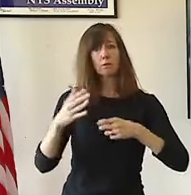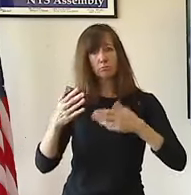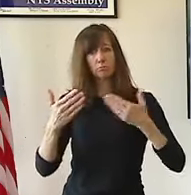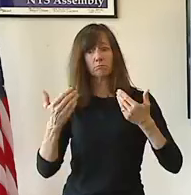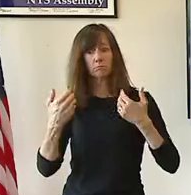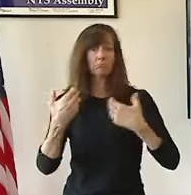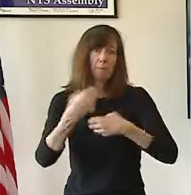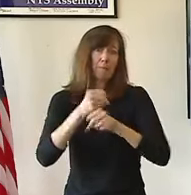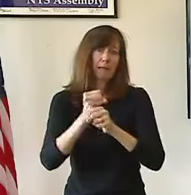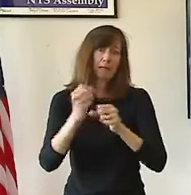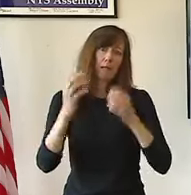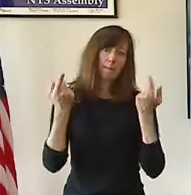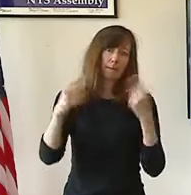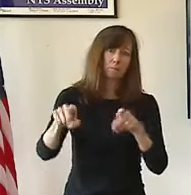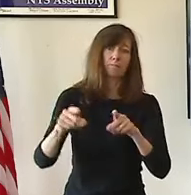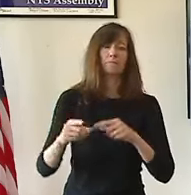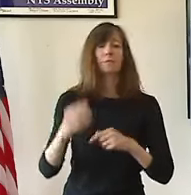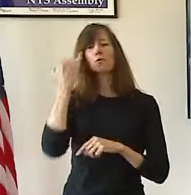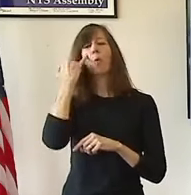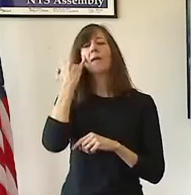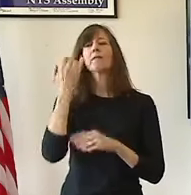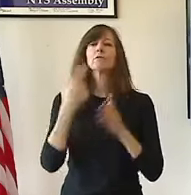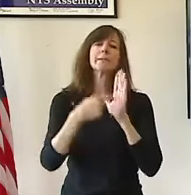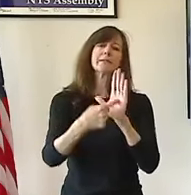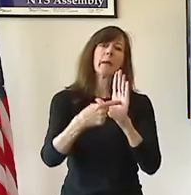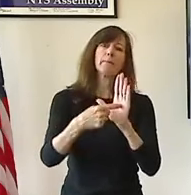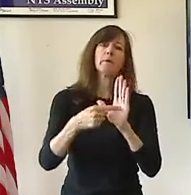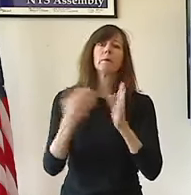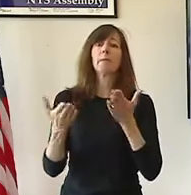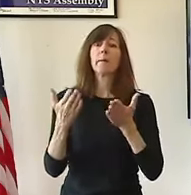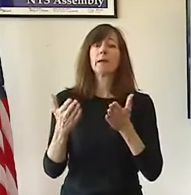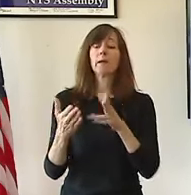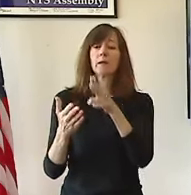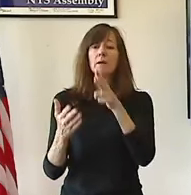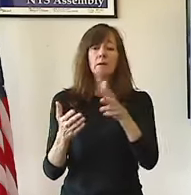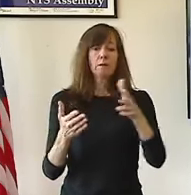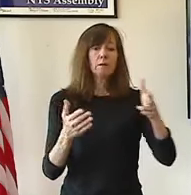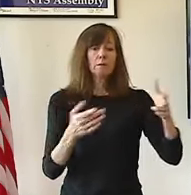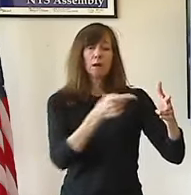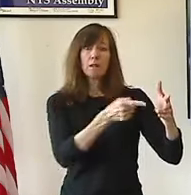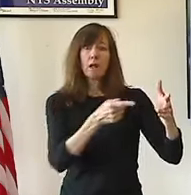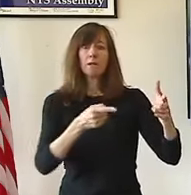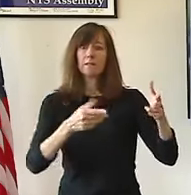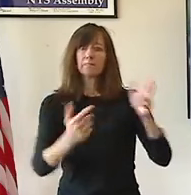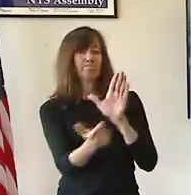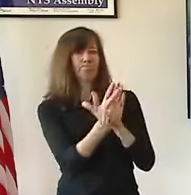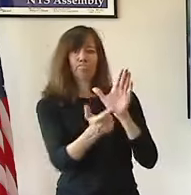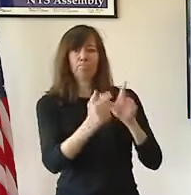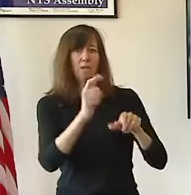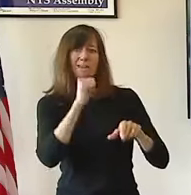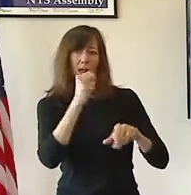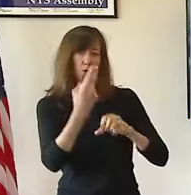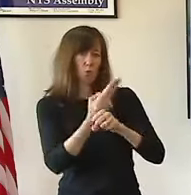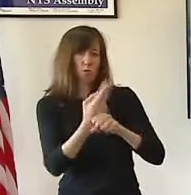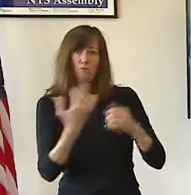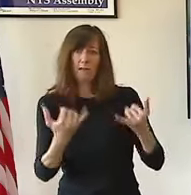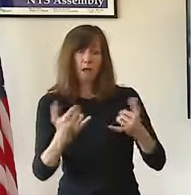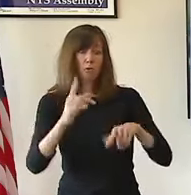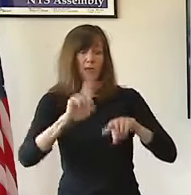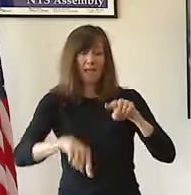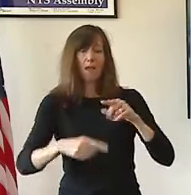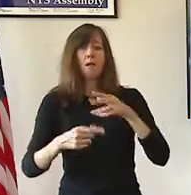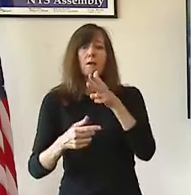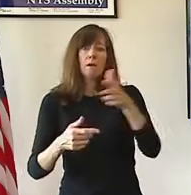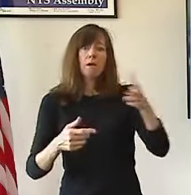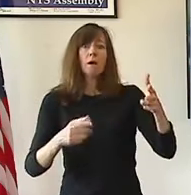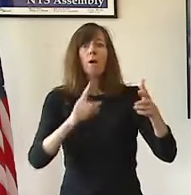local prohibition on converting a parking lot into a dining space or expanding out into a sidewalk or even making use of a parking lane or